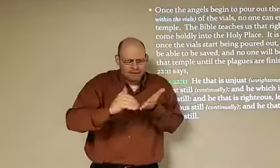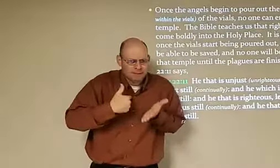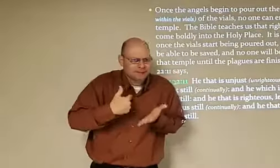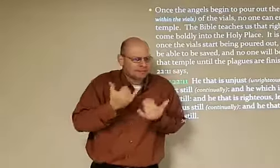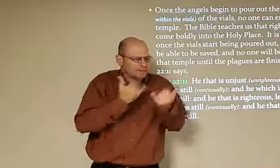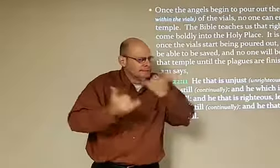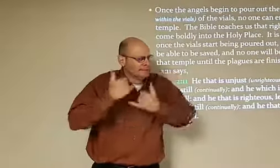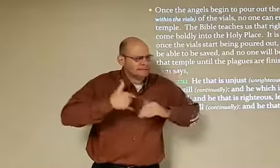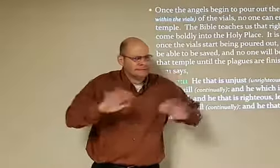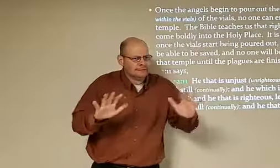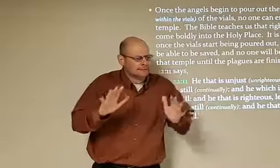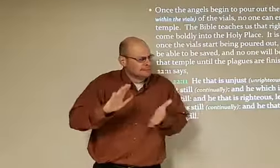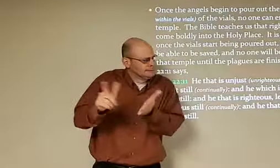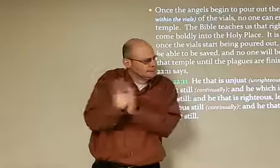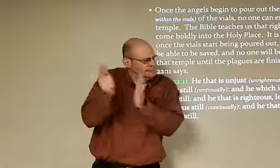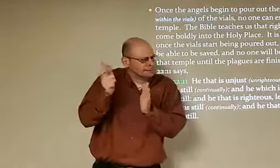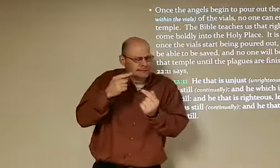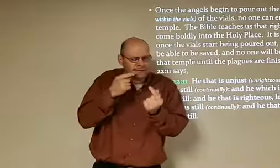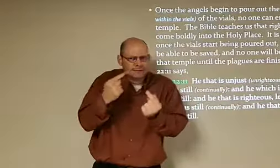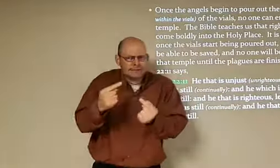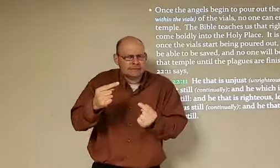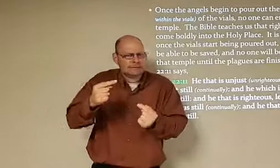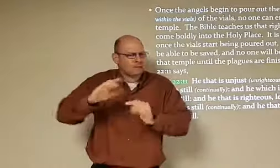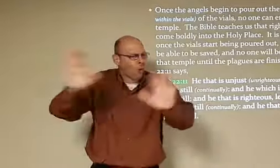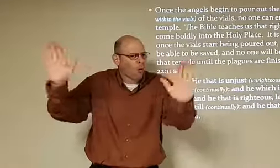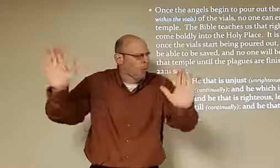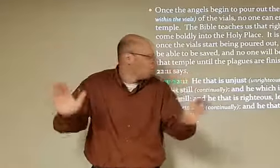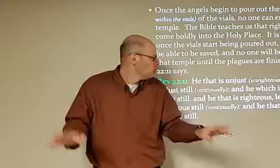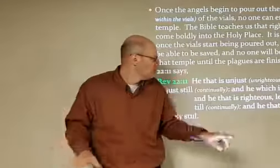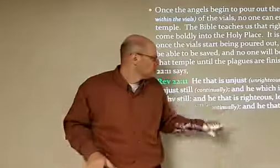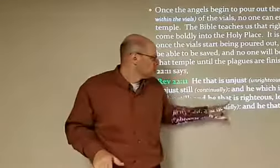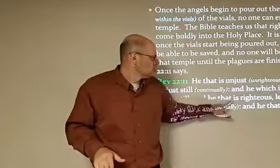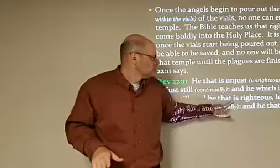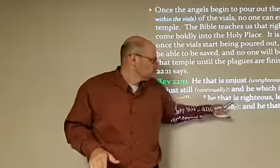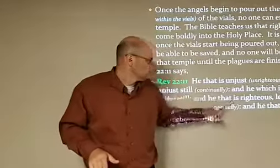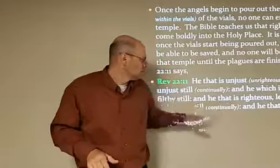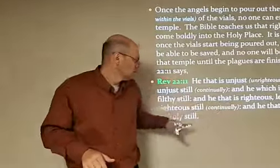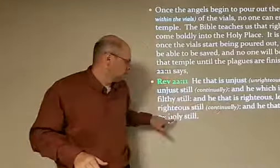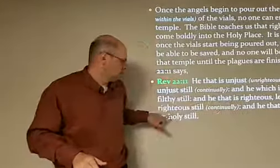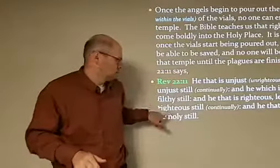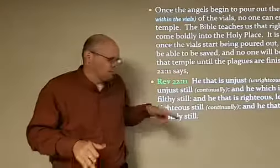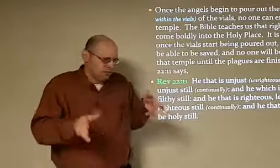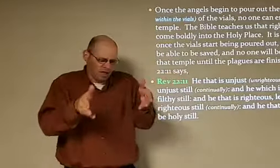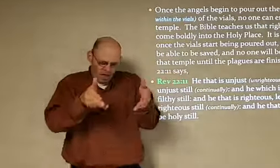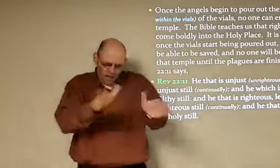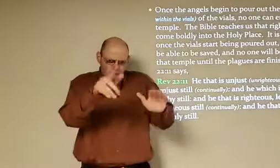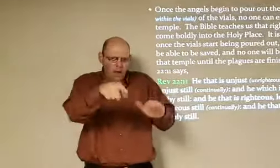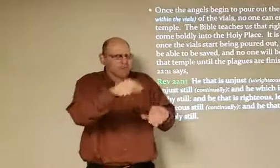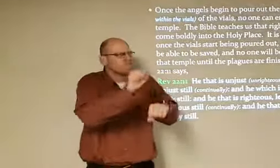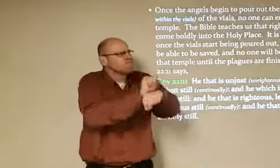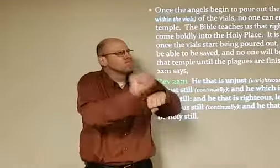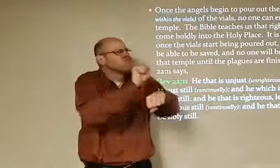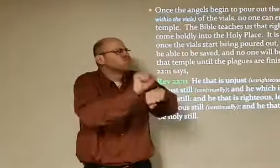asks for forgiveness for wrong that's taken place. Let him be righteous